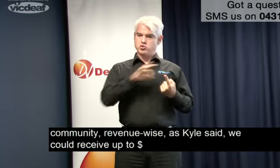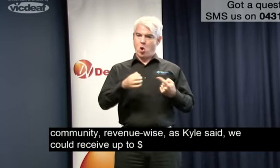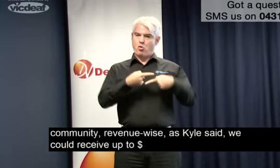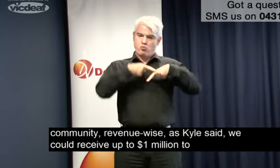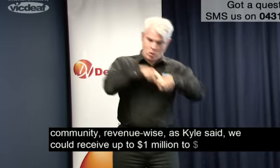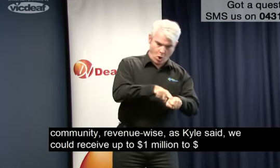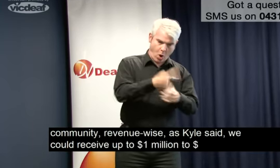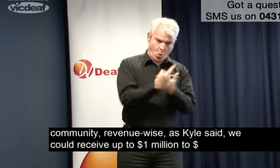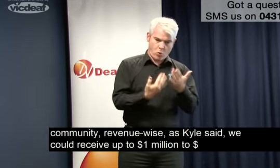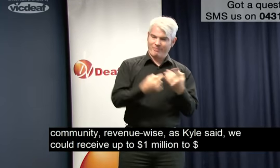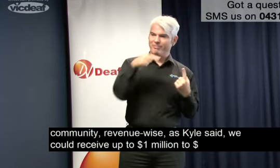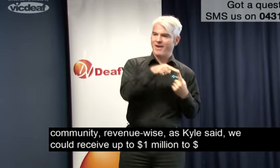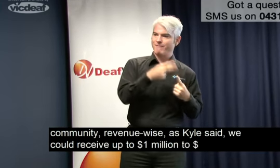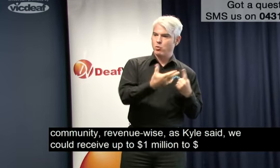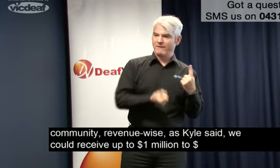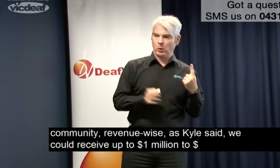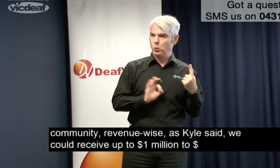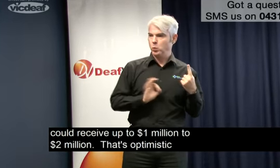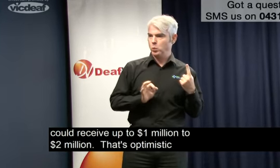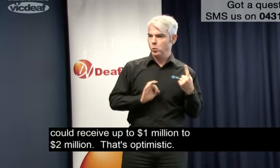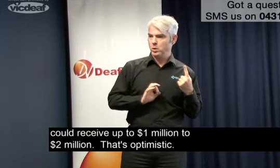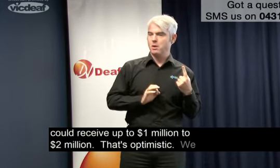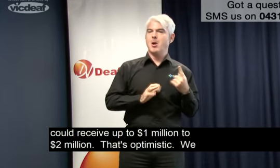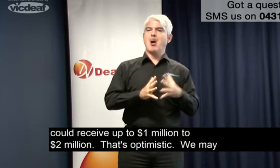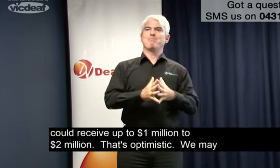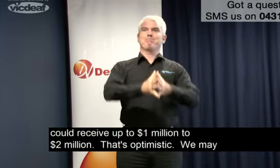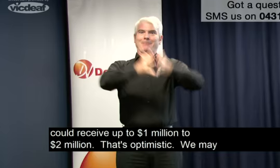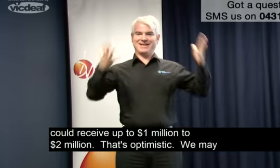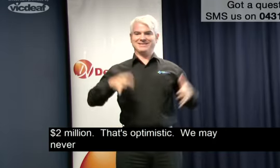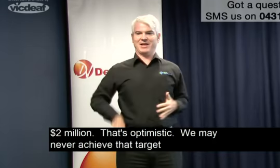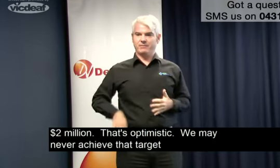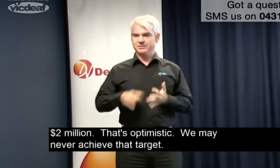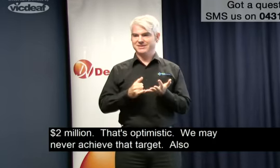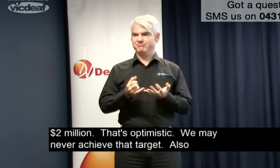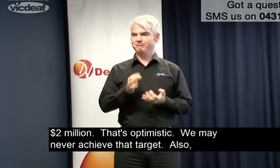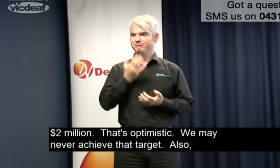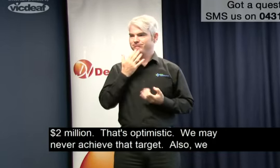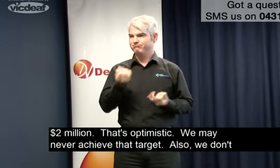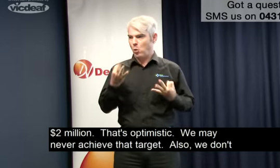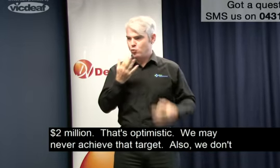target. And also, we don't want to only rely on that aspect for funding. The larger